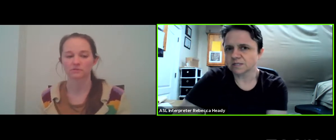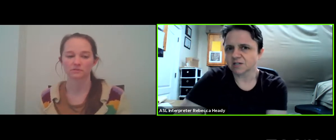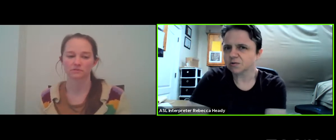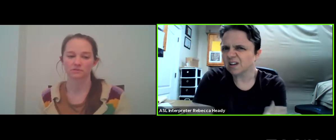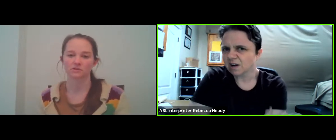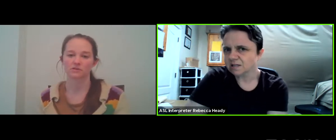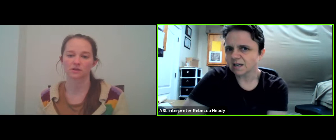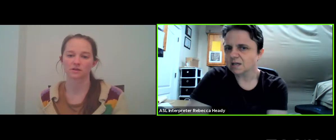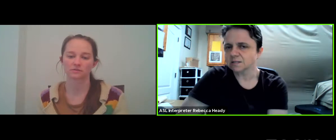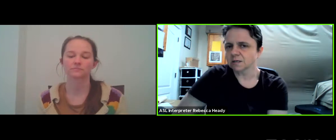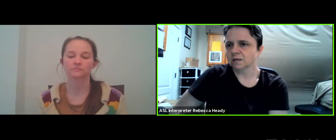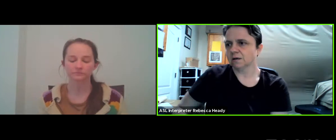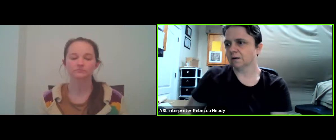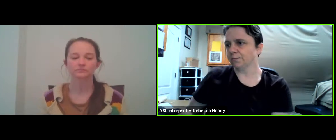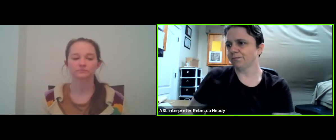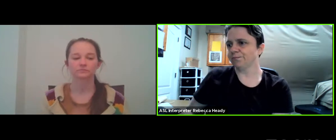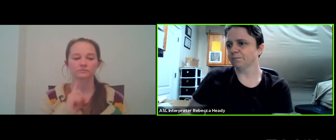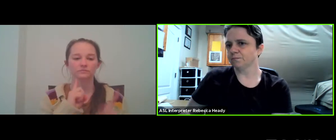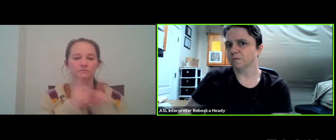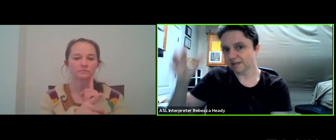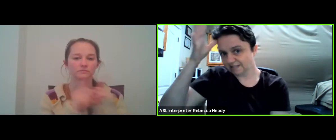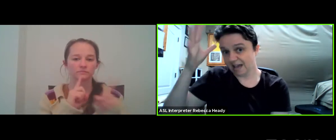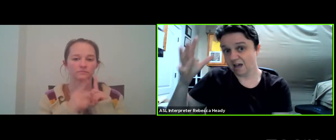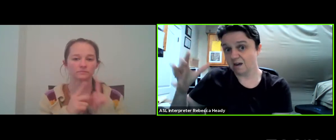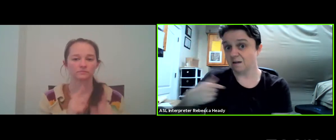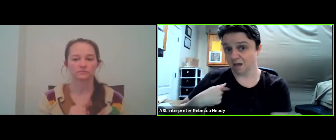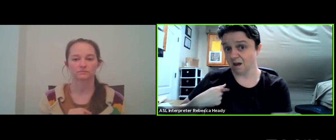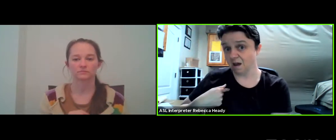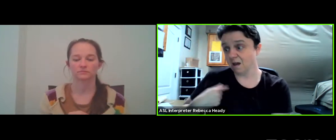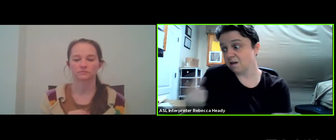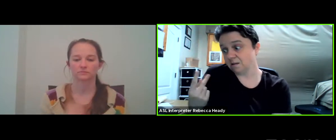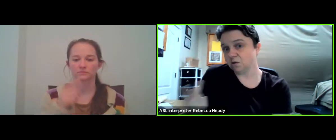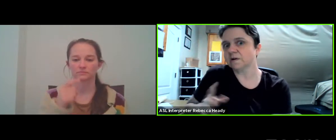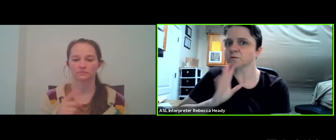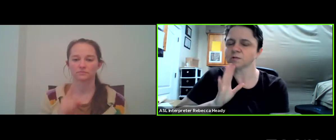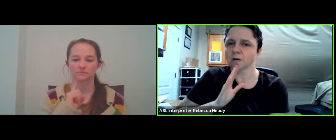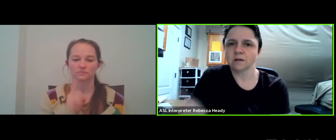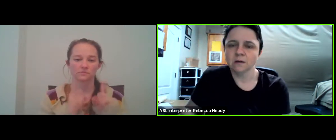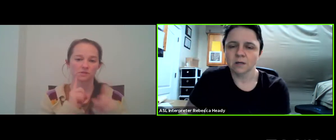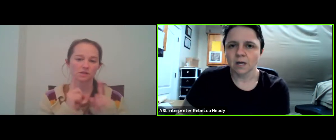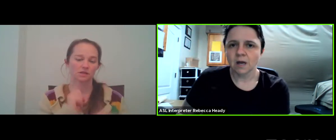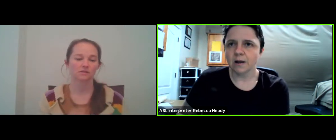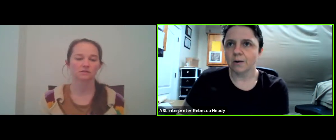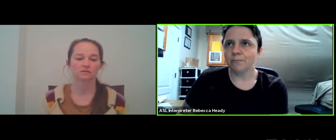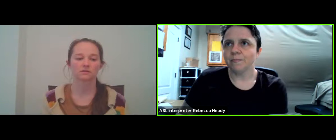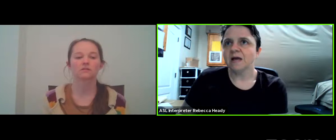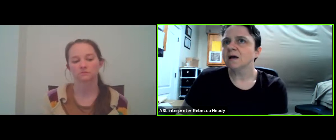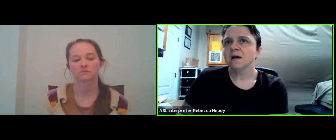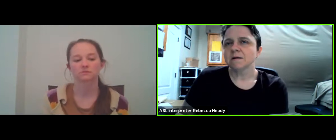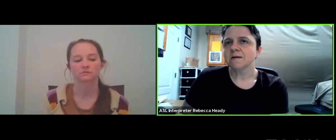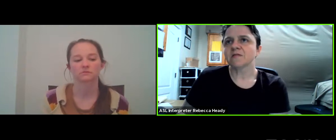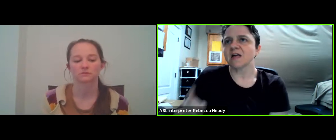or contextually correct, I guess. Like dad and I, the two of us were talking.